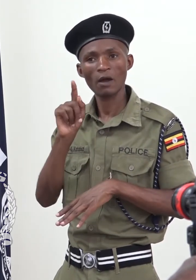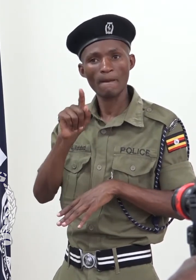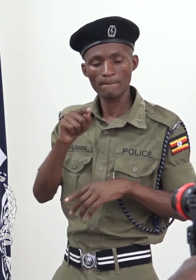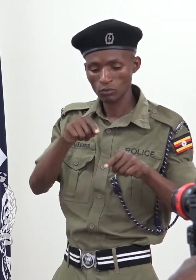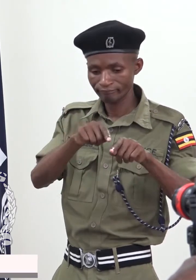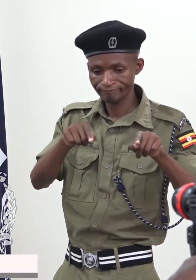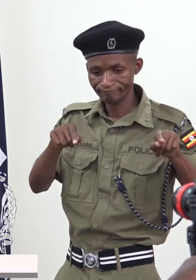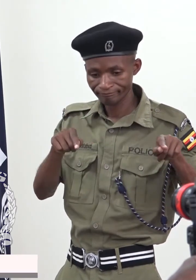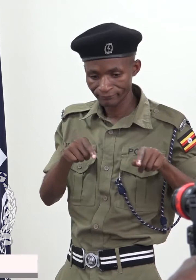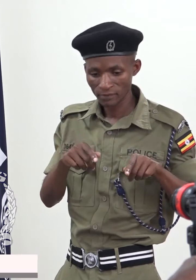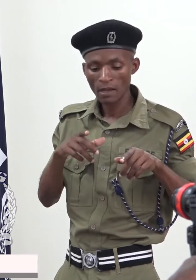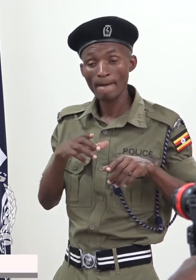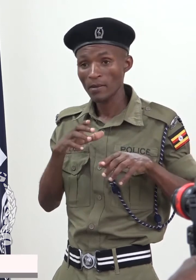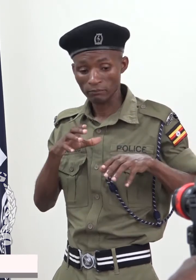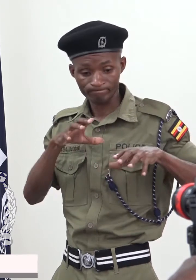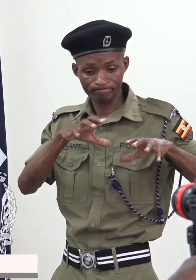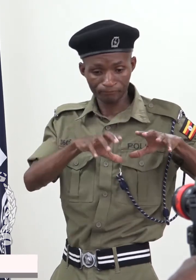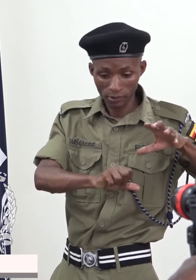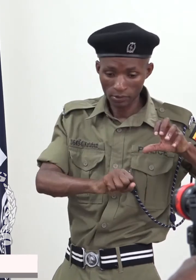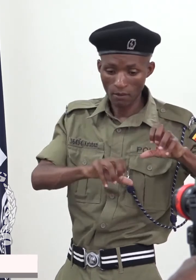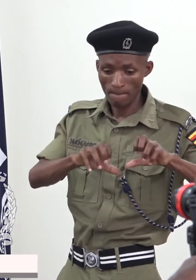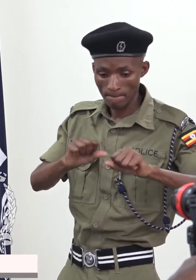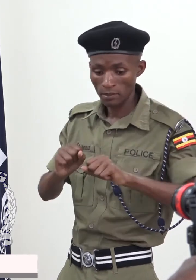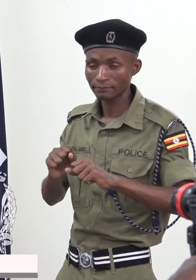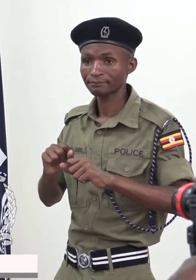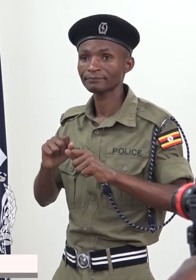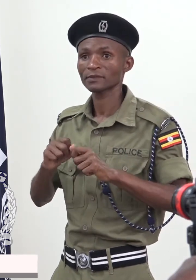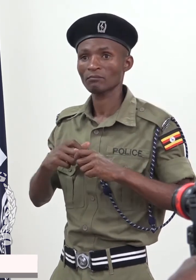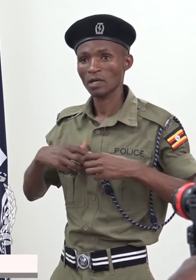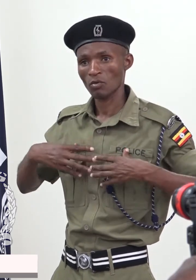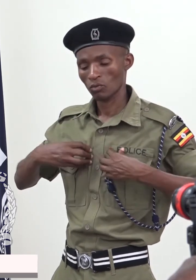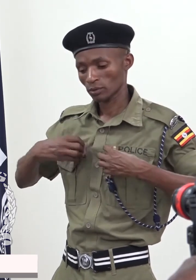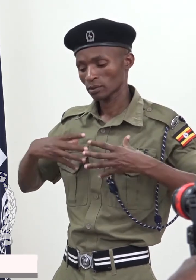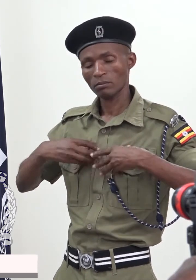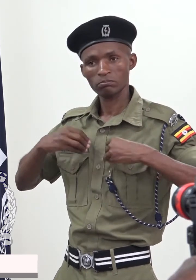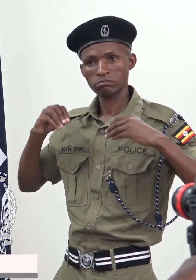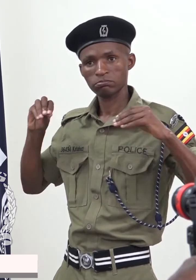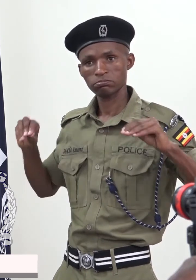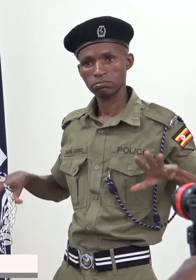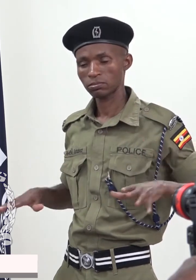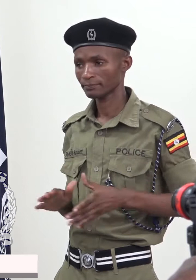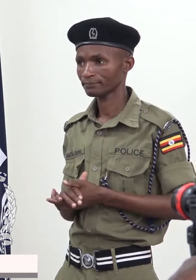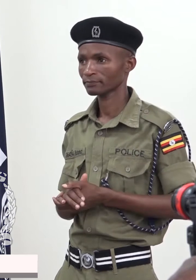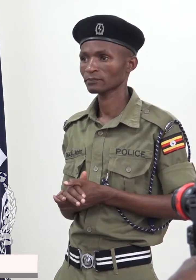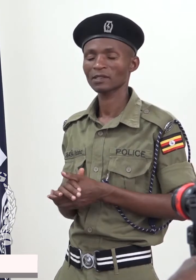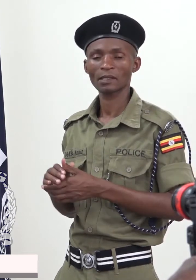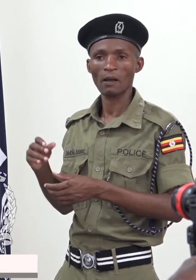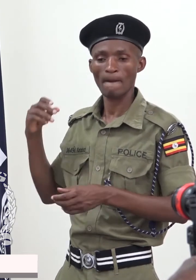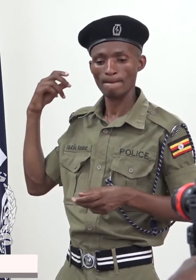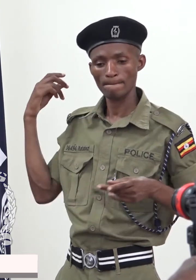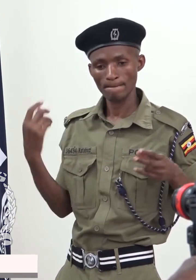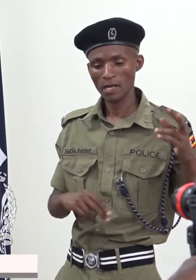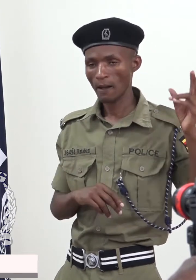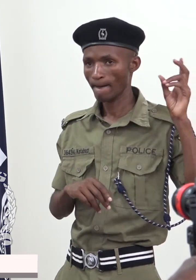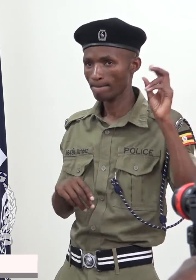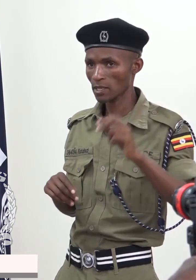the room, they immediately pounced on him, grabbed, they stripped him naked, He was viciously tortured.